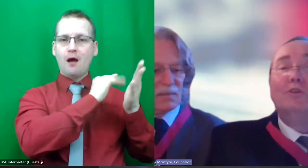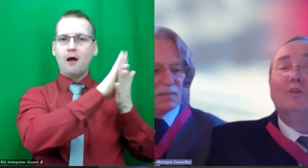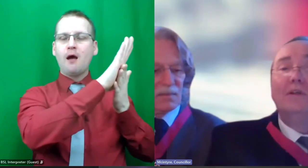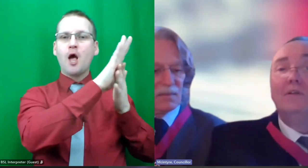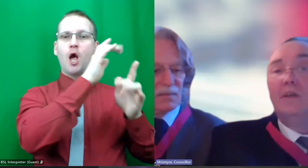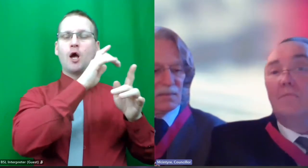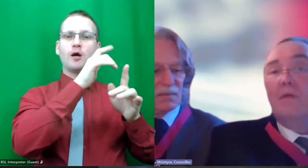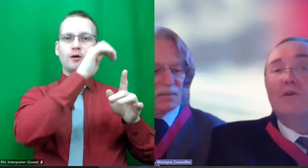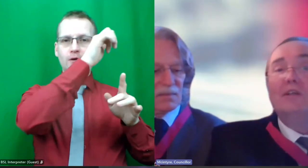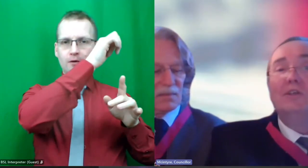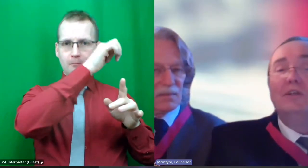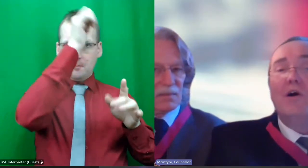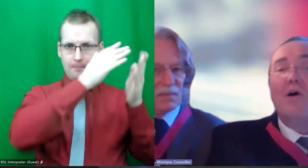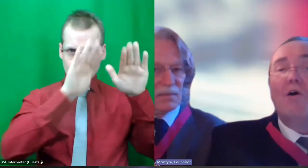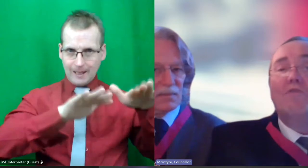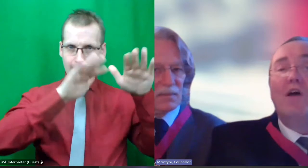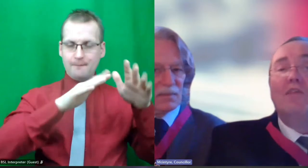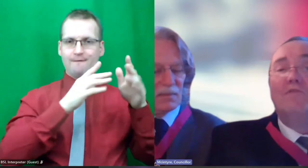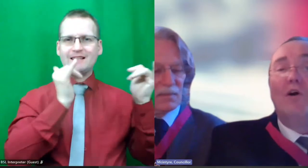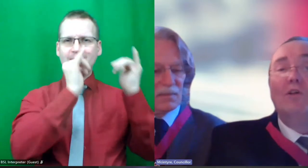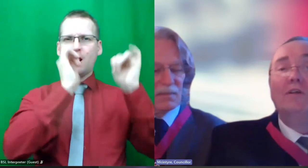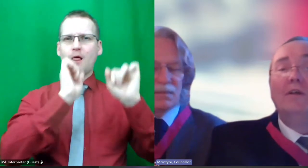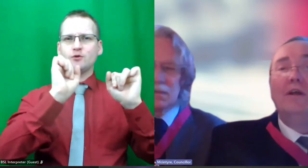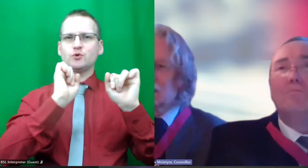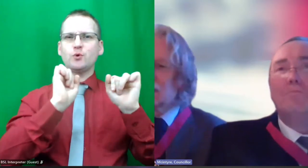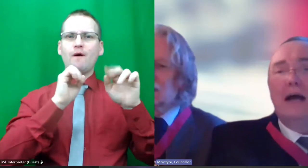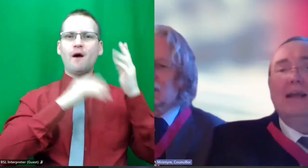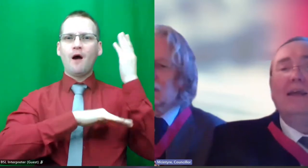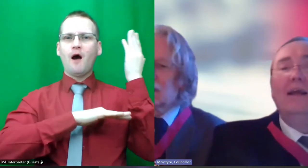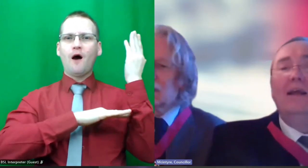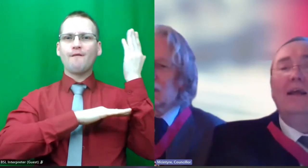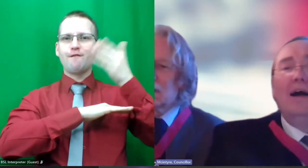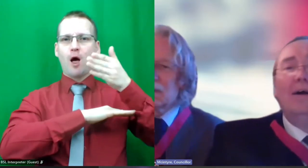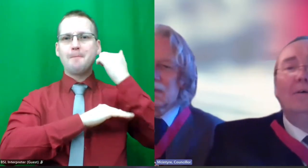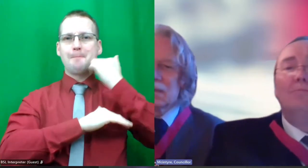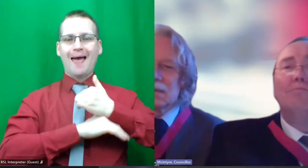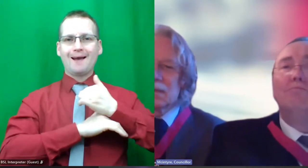their commemoration of fallen black